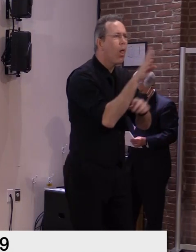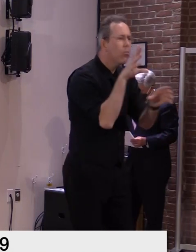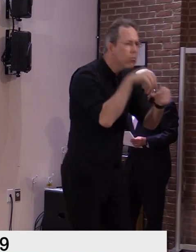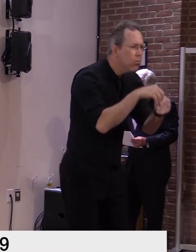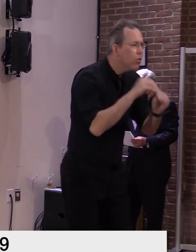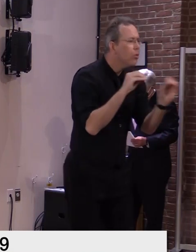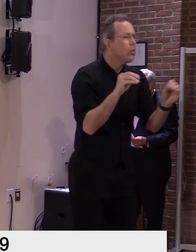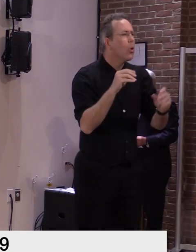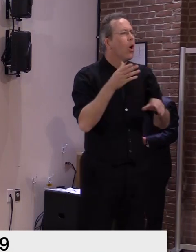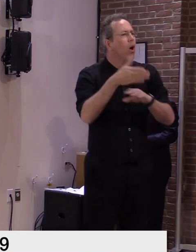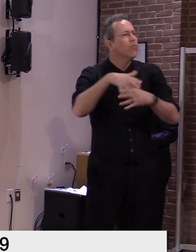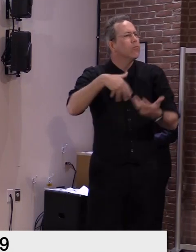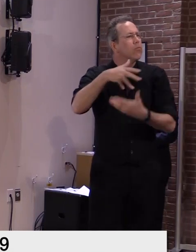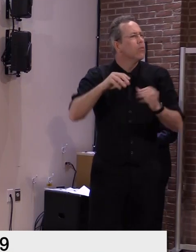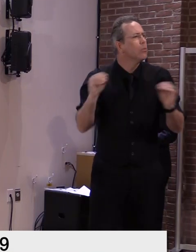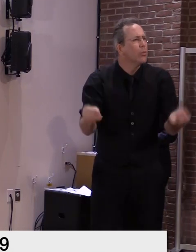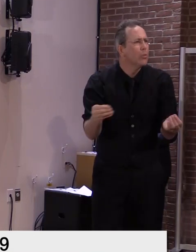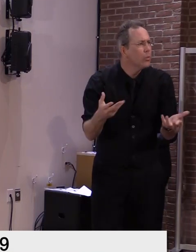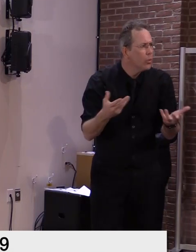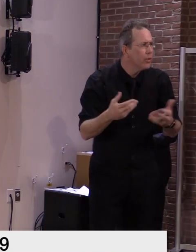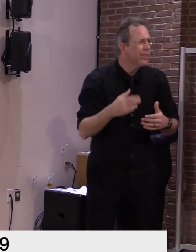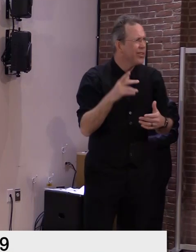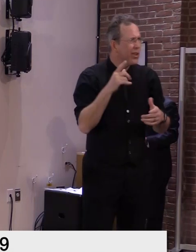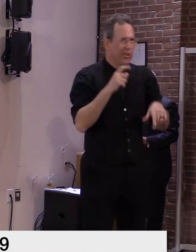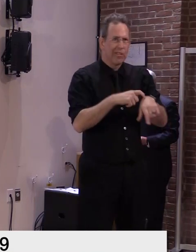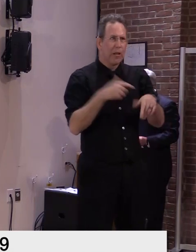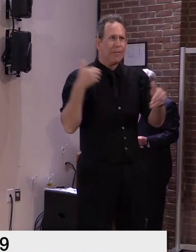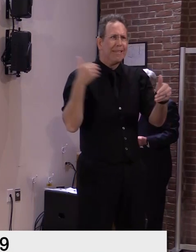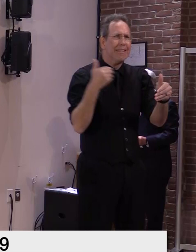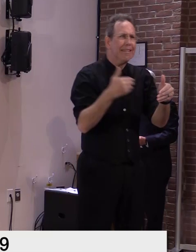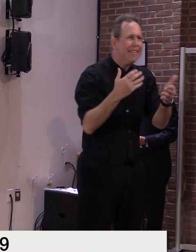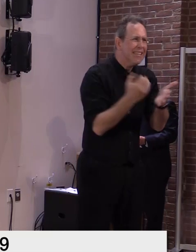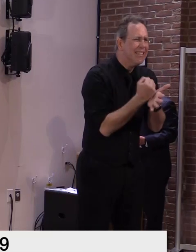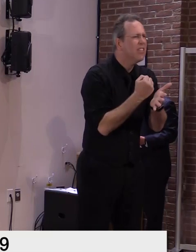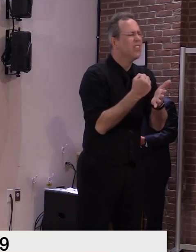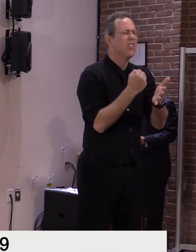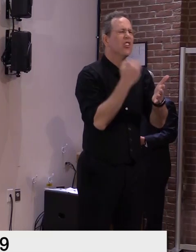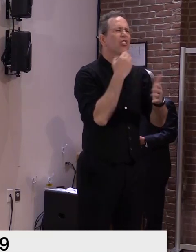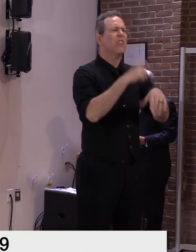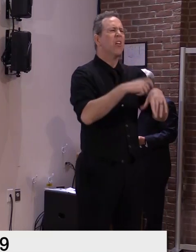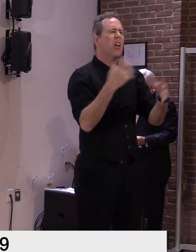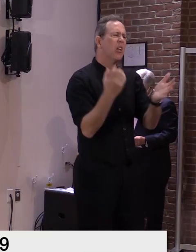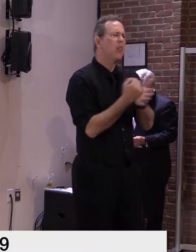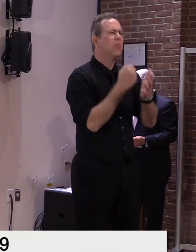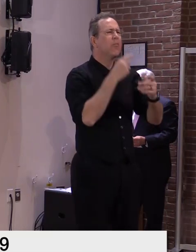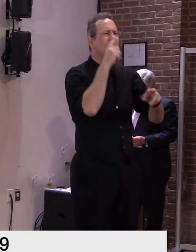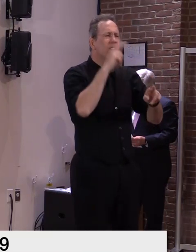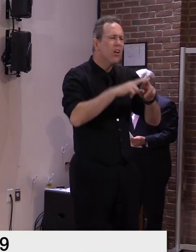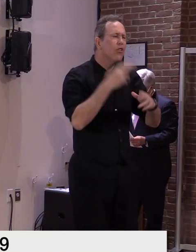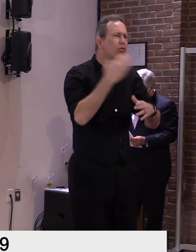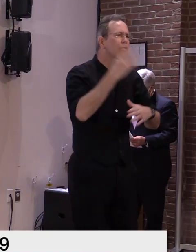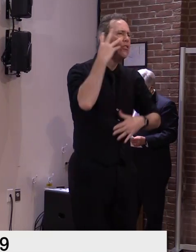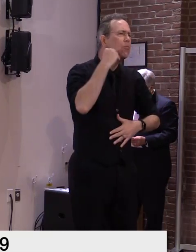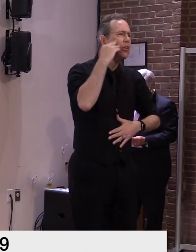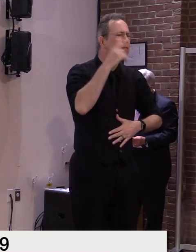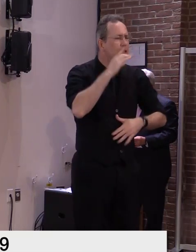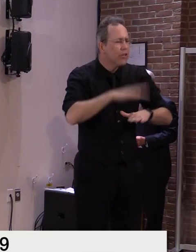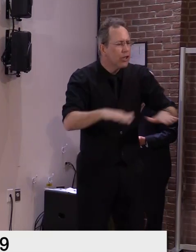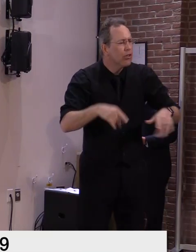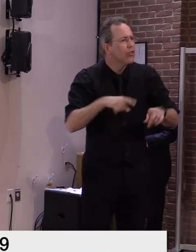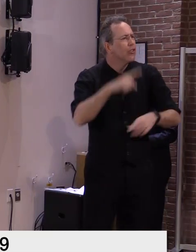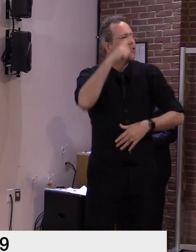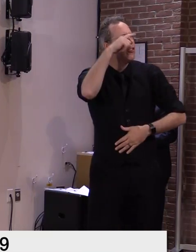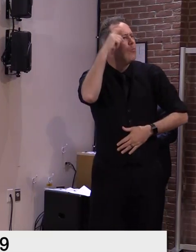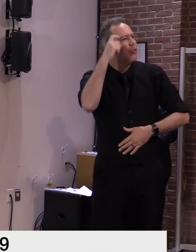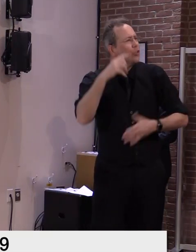to do whatever we can to give our kids a great summer, to replace some of what they've lost. Today, we're announcing